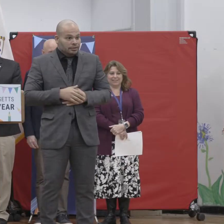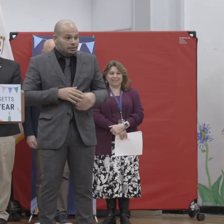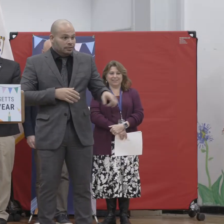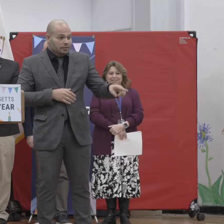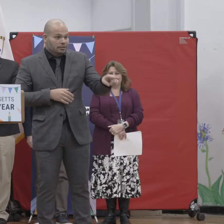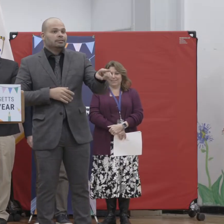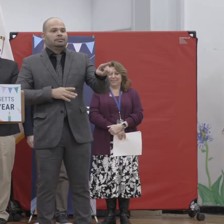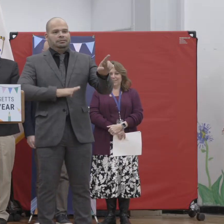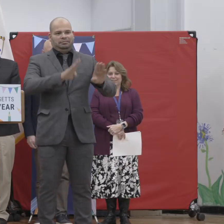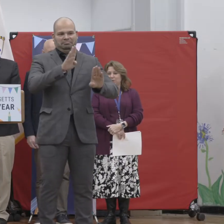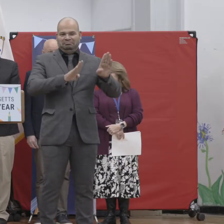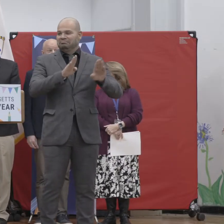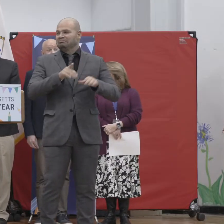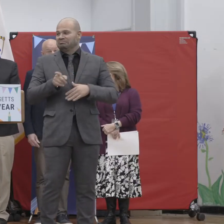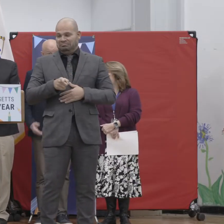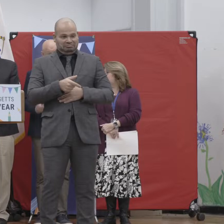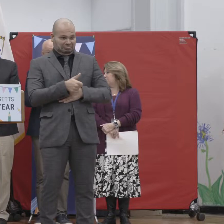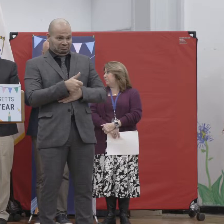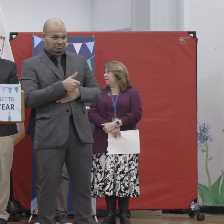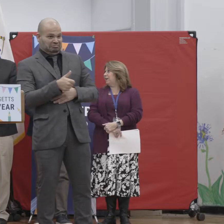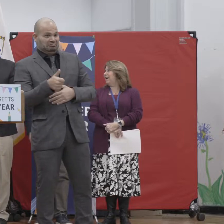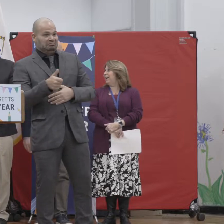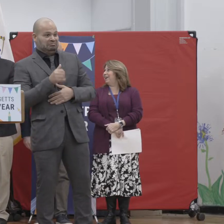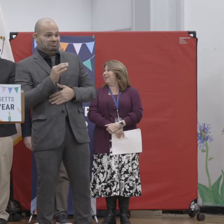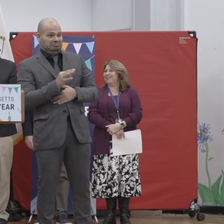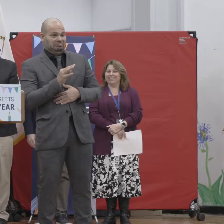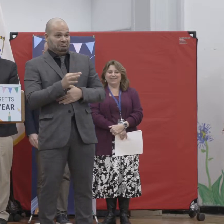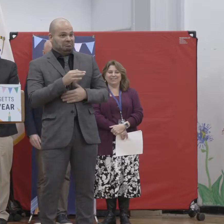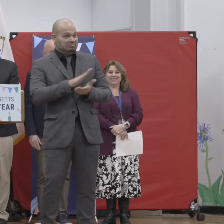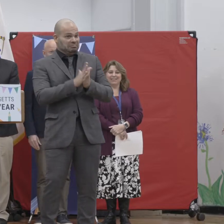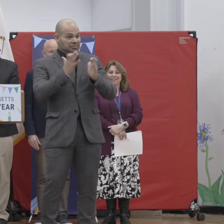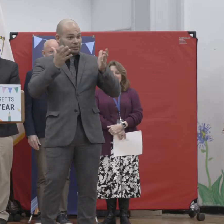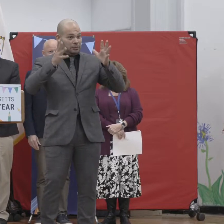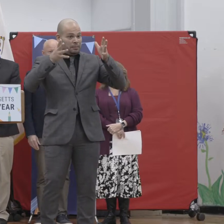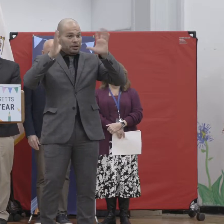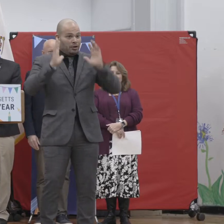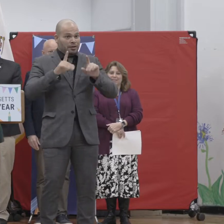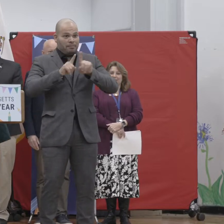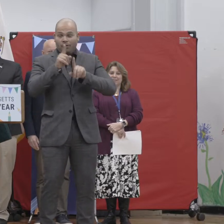right. Does anyone want to be a professional basketball player?